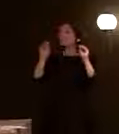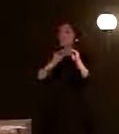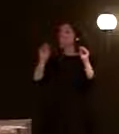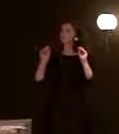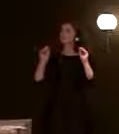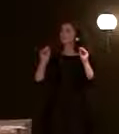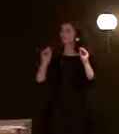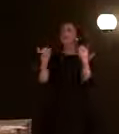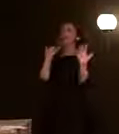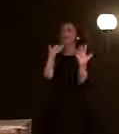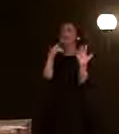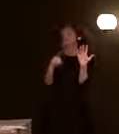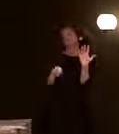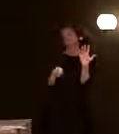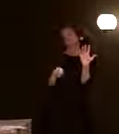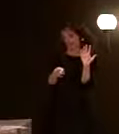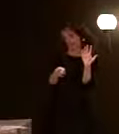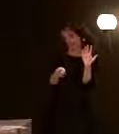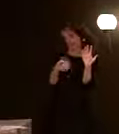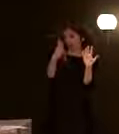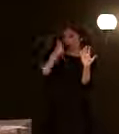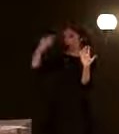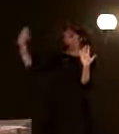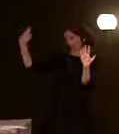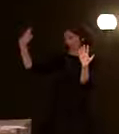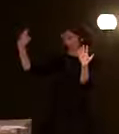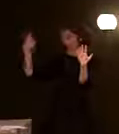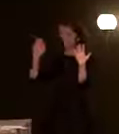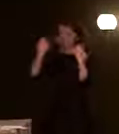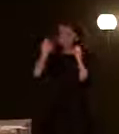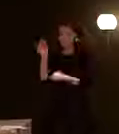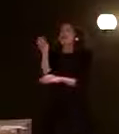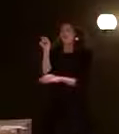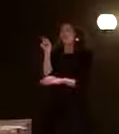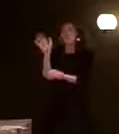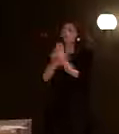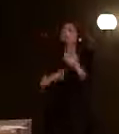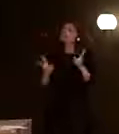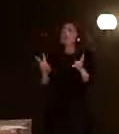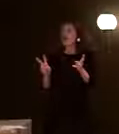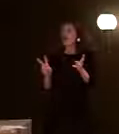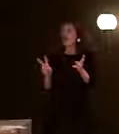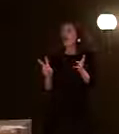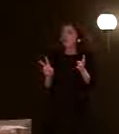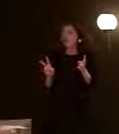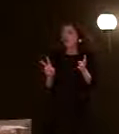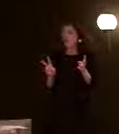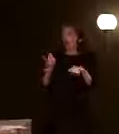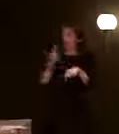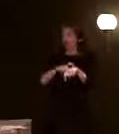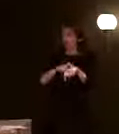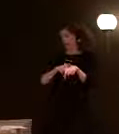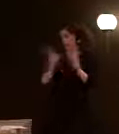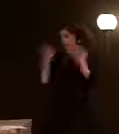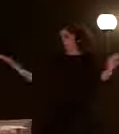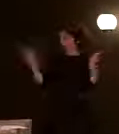about 15 minutes of reading time. And you might think it is a waste of time, or you'd feel useless as a teacher,